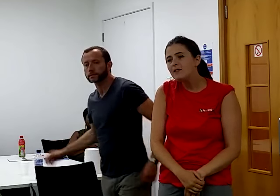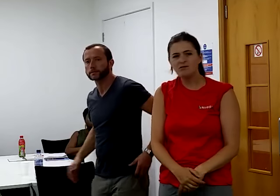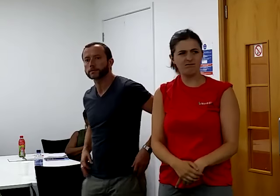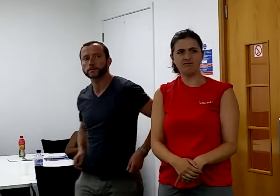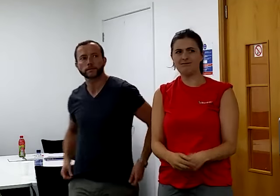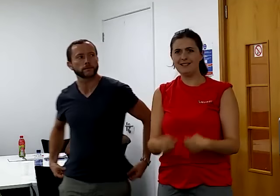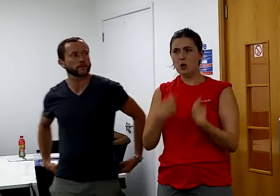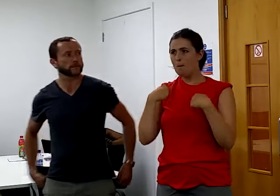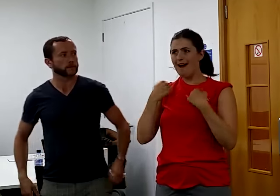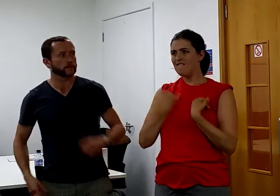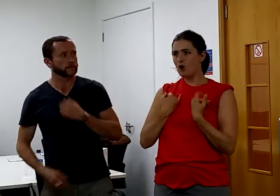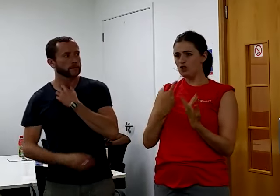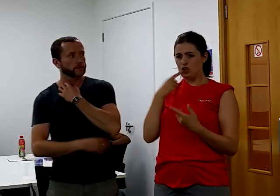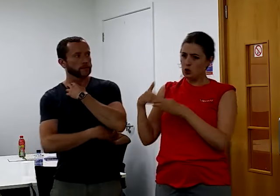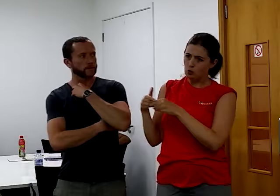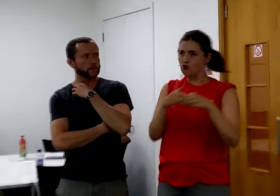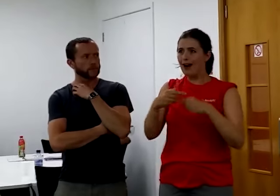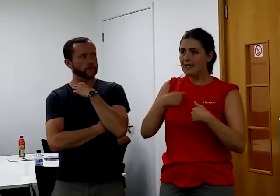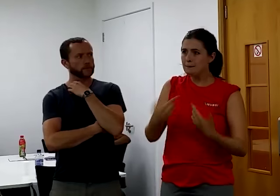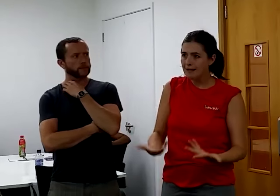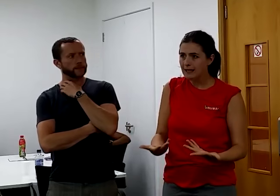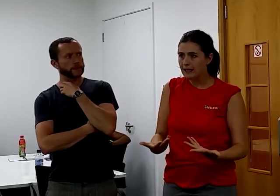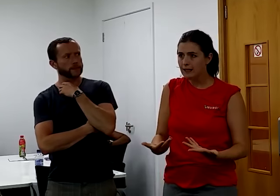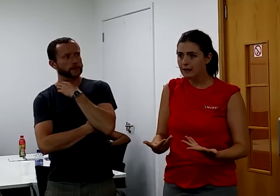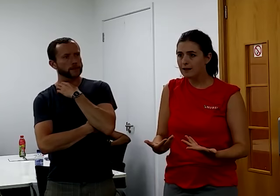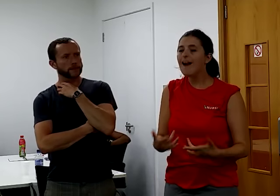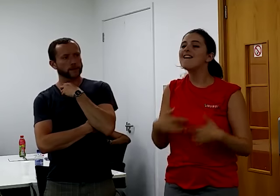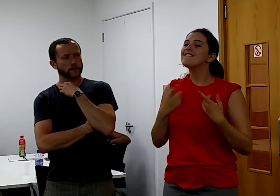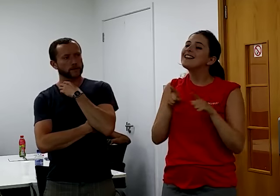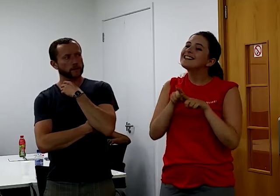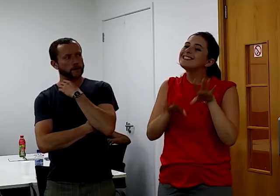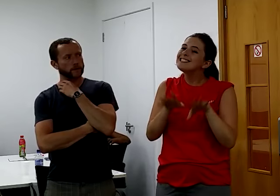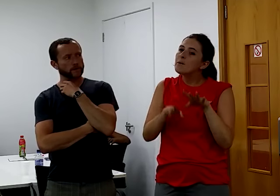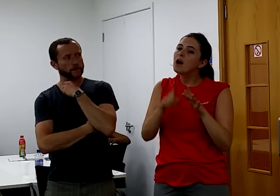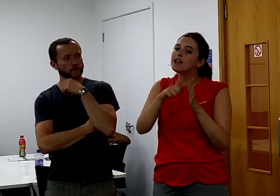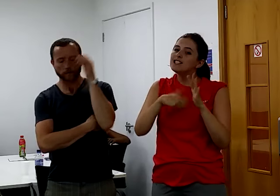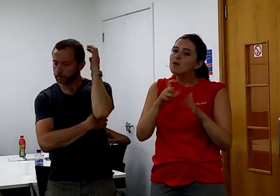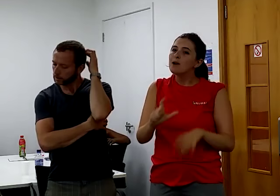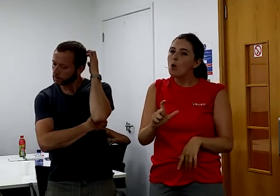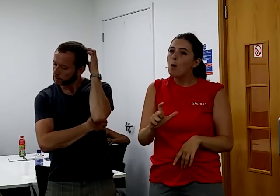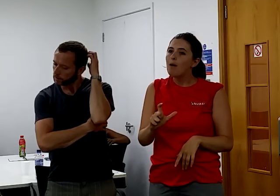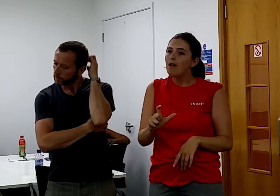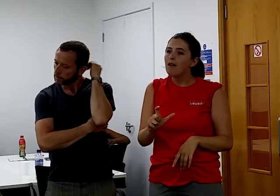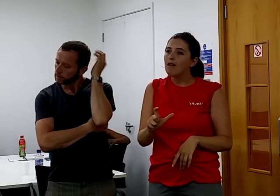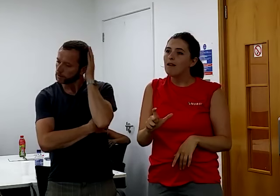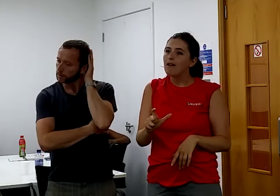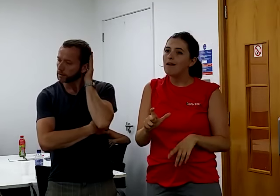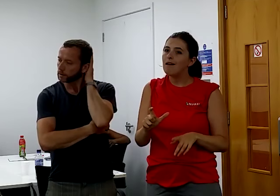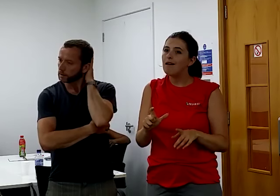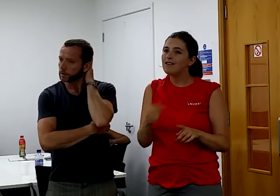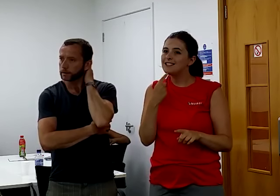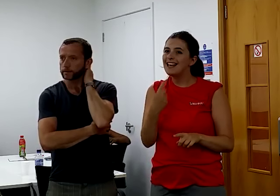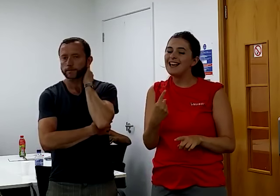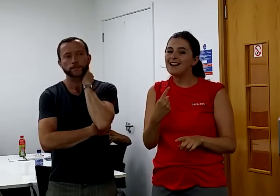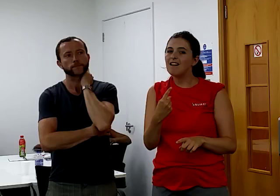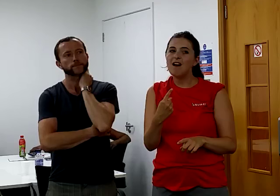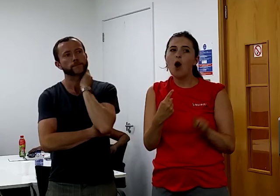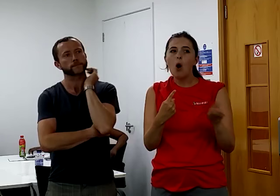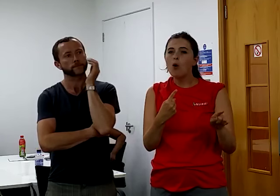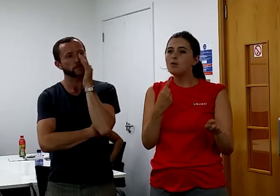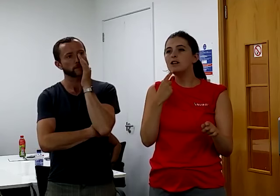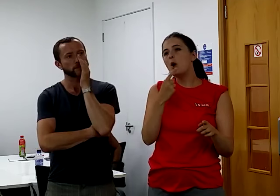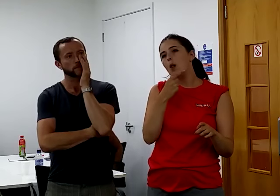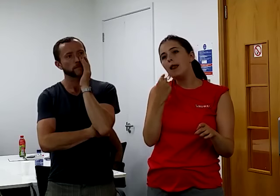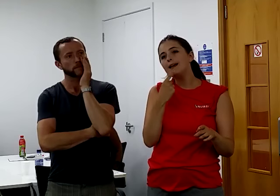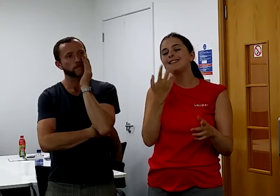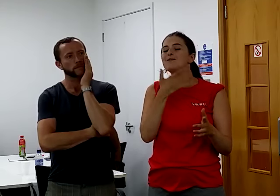being done to Jeremy Corbyn on a daily basis by people. And let's not forget, this is not about personalities, really. It's about policies,